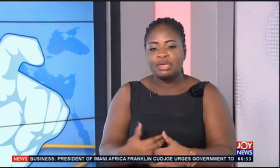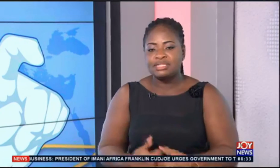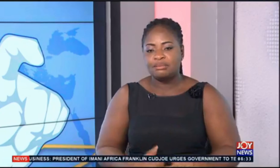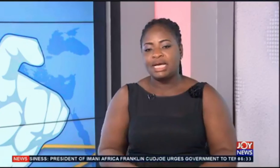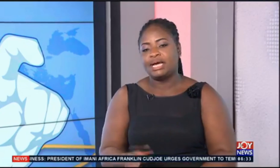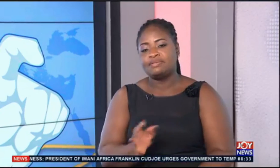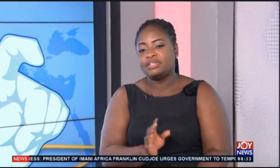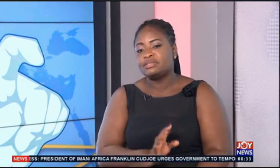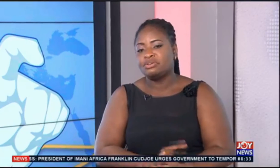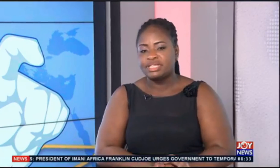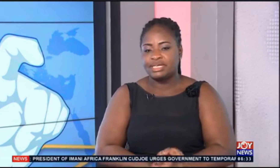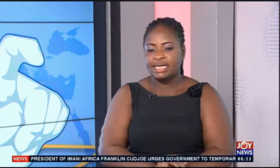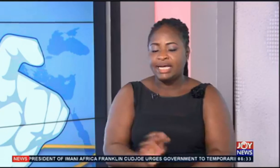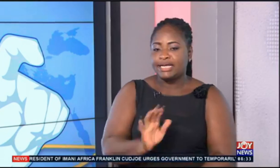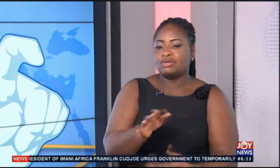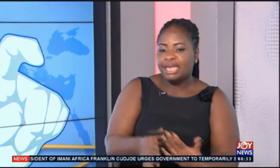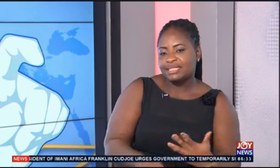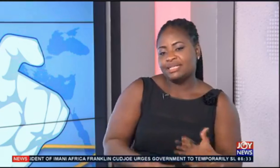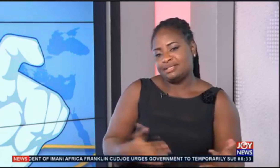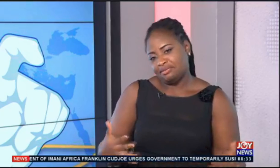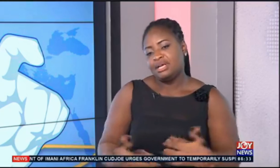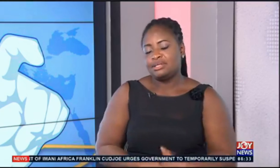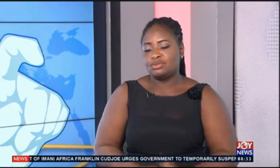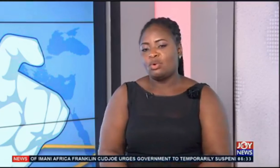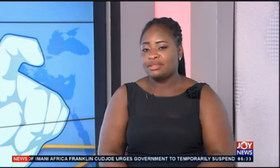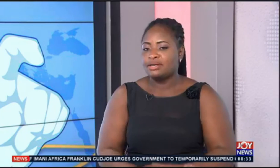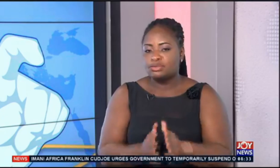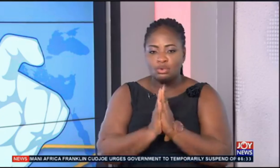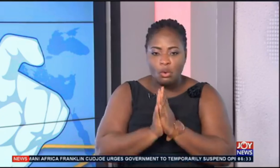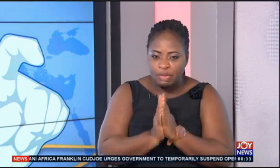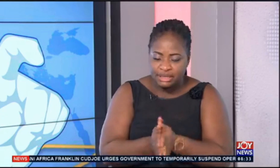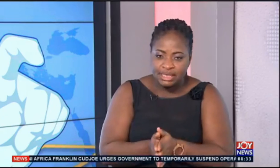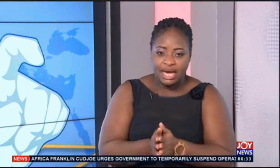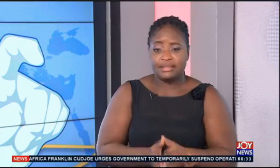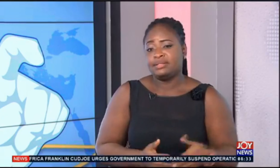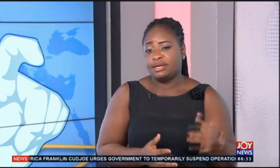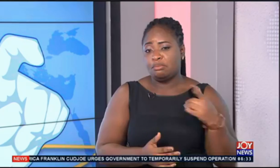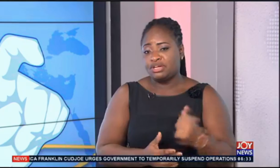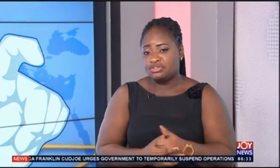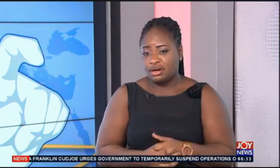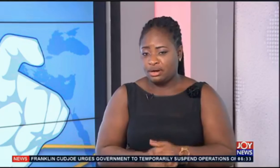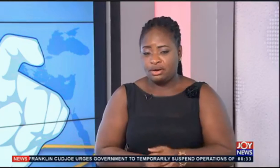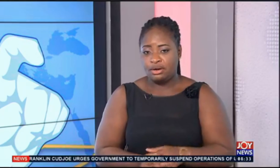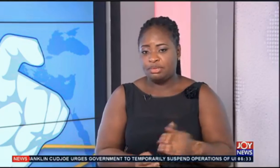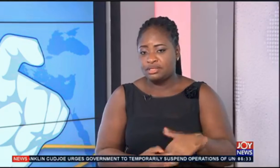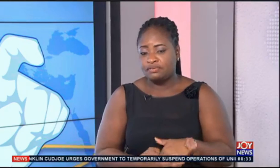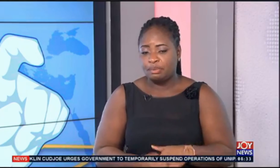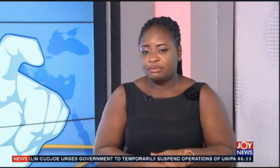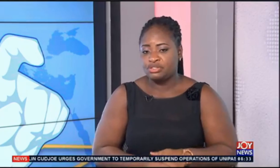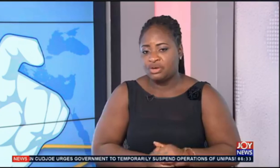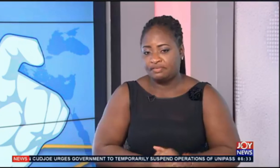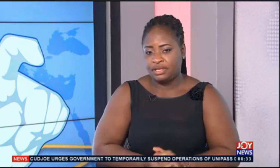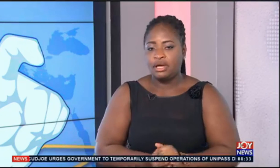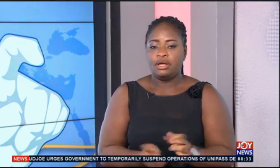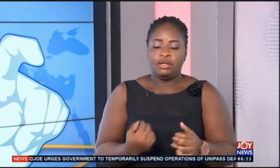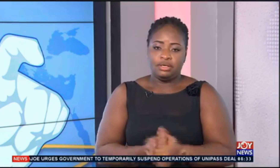will come and tell me, as for this, your dress there, it's not nice and stuff. So I thank you so much. I thank the Minister for